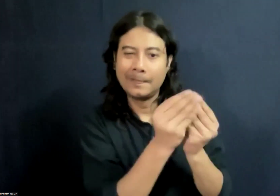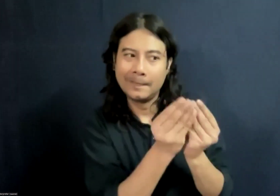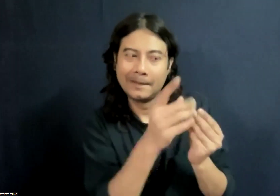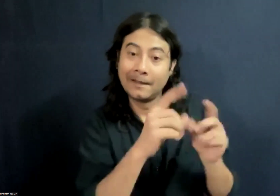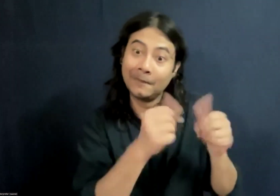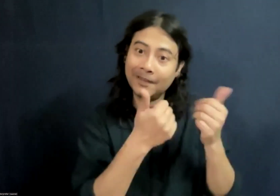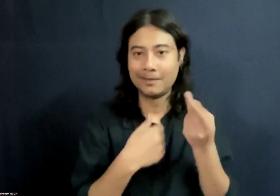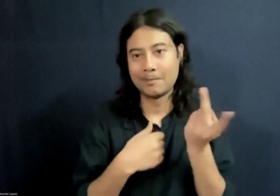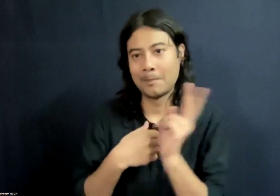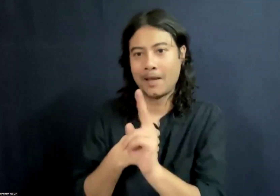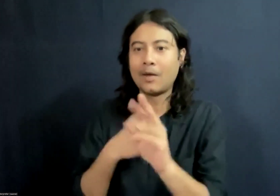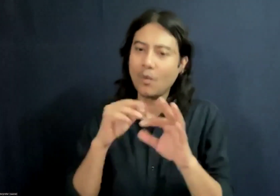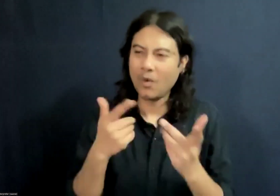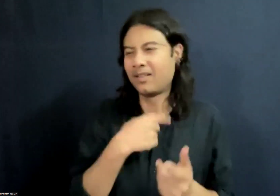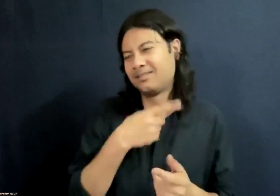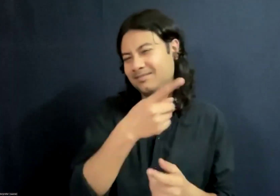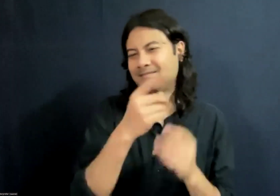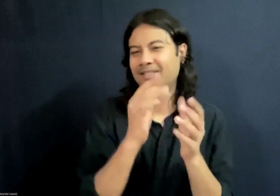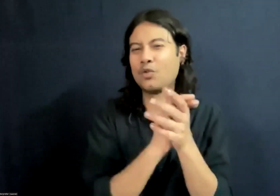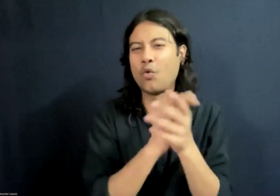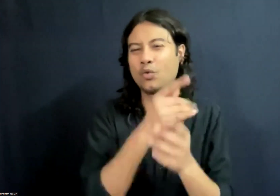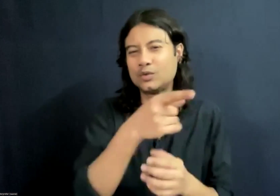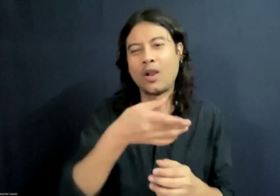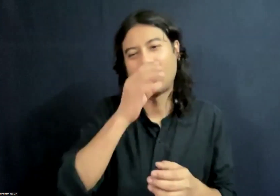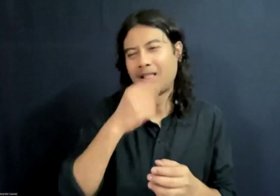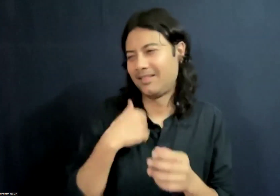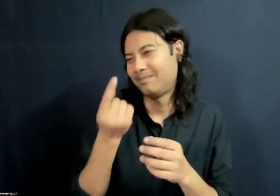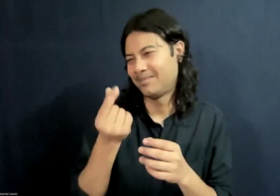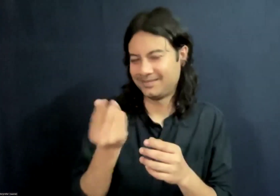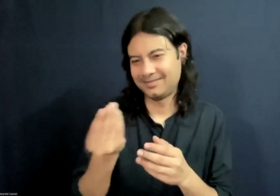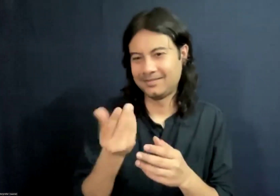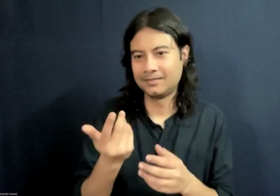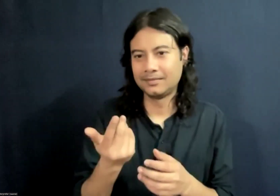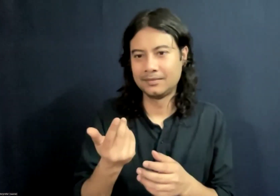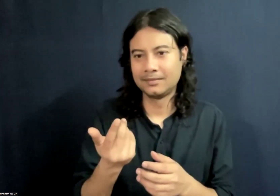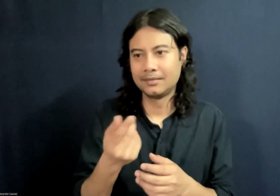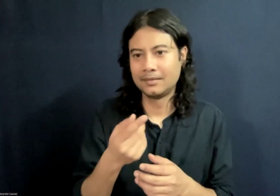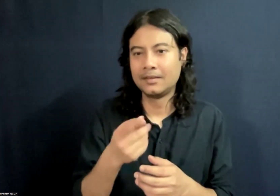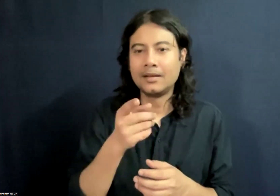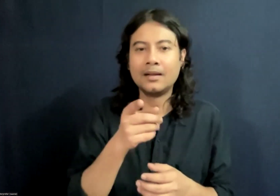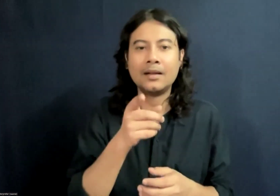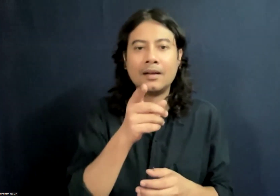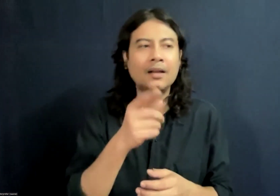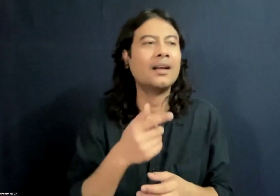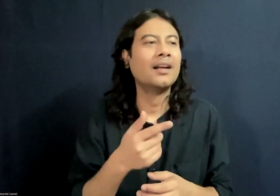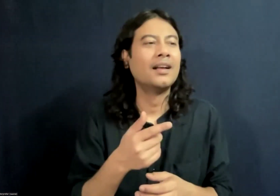He will not get the reaction of that sin. You who's giving the money will get all the